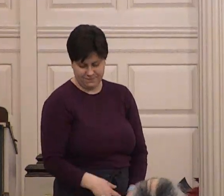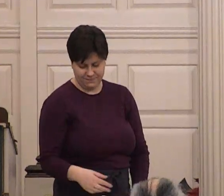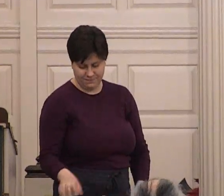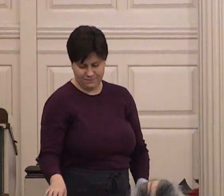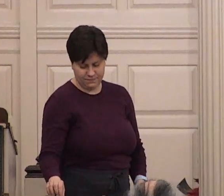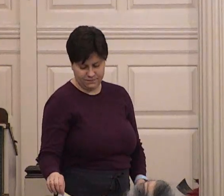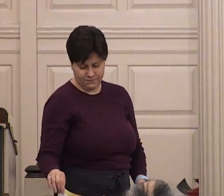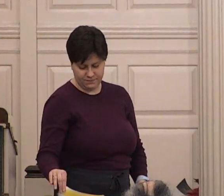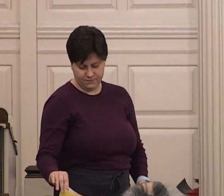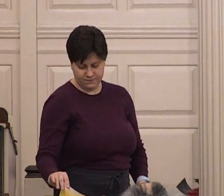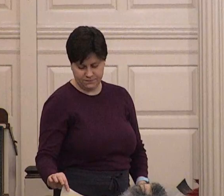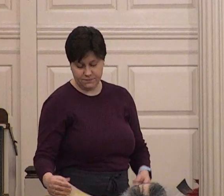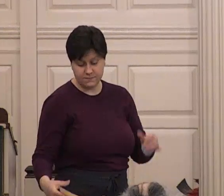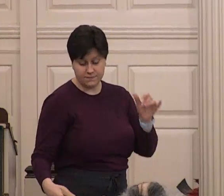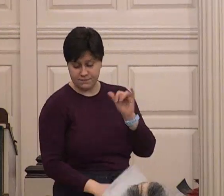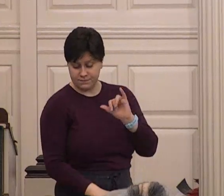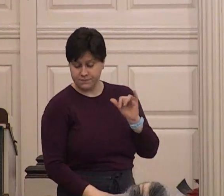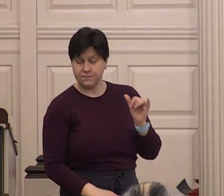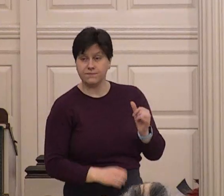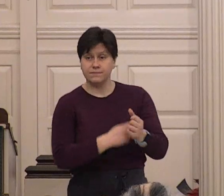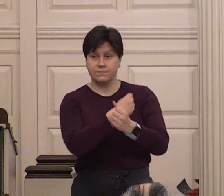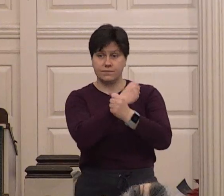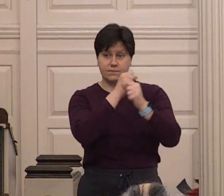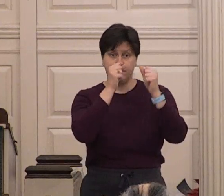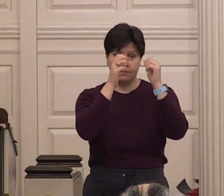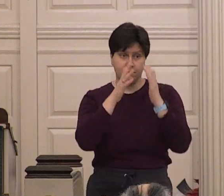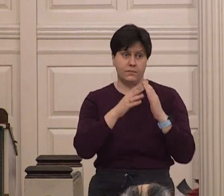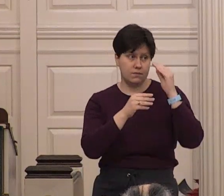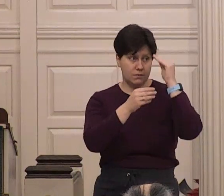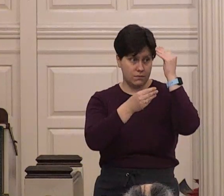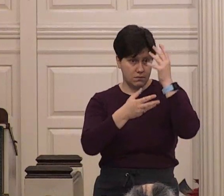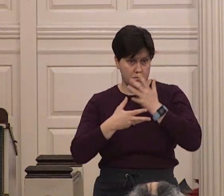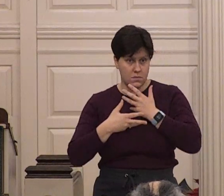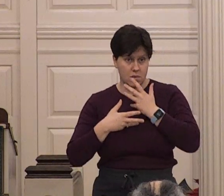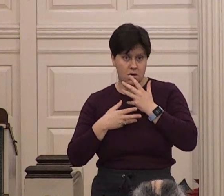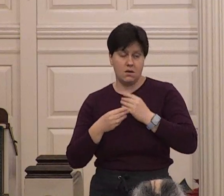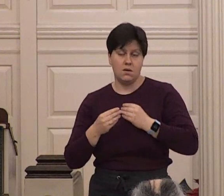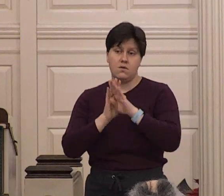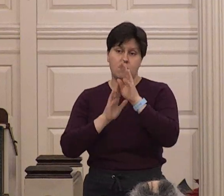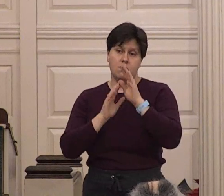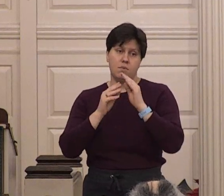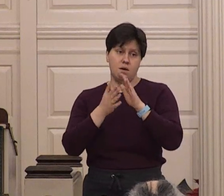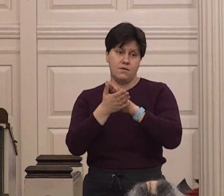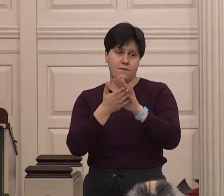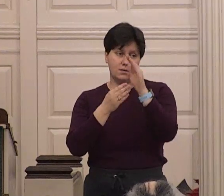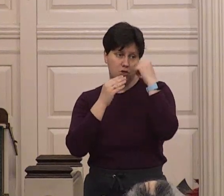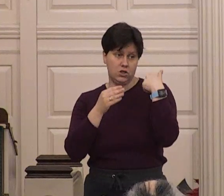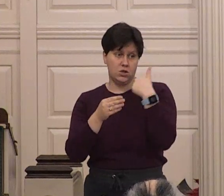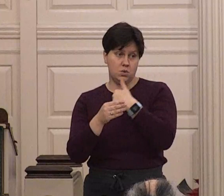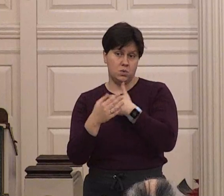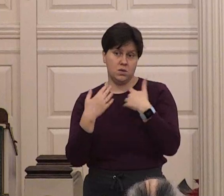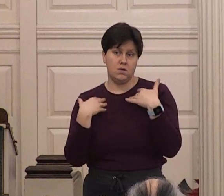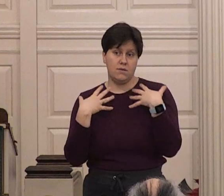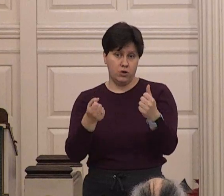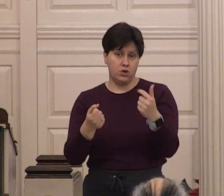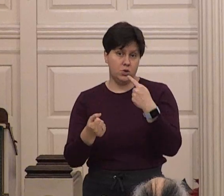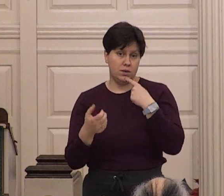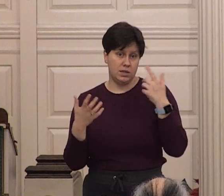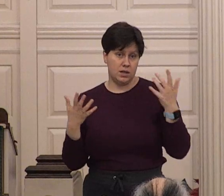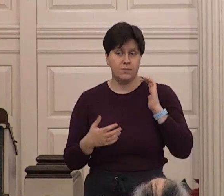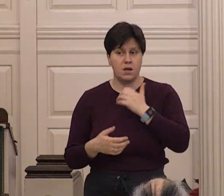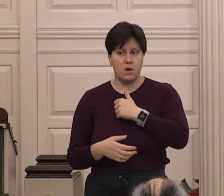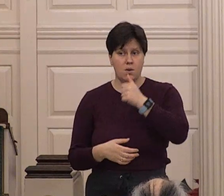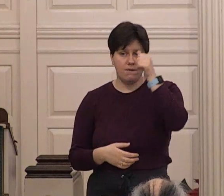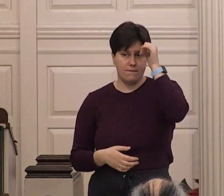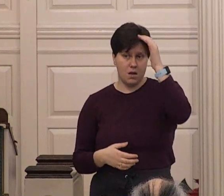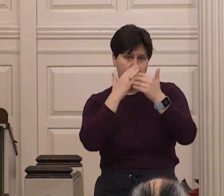Amen. At the Savior's command, informed by divine teaching, we dare to say, Our Father, who art